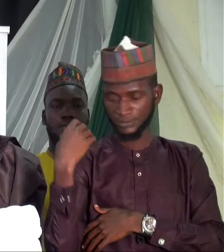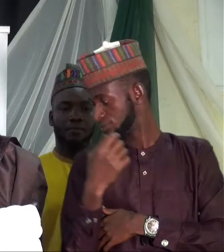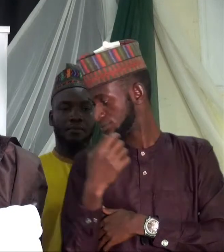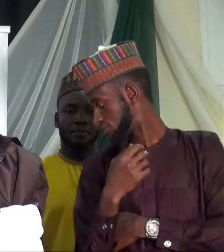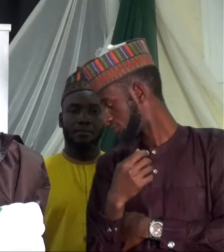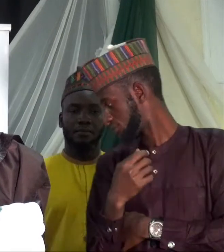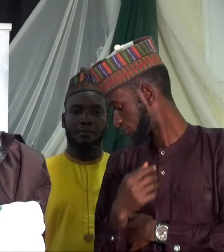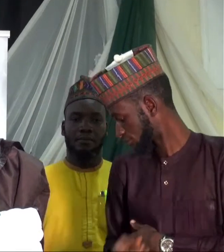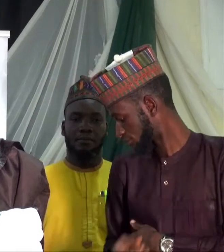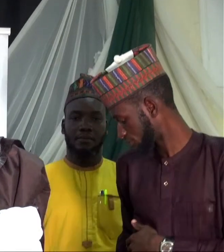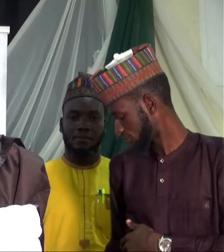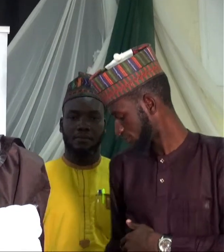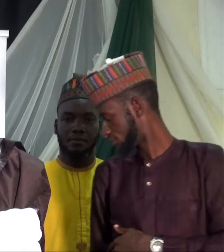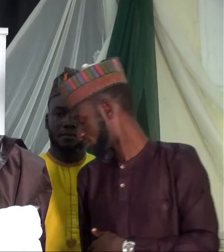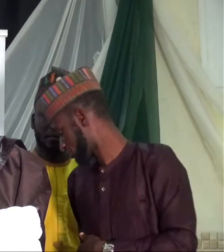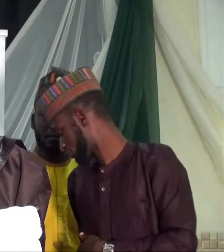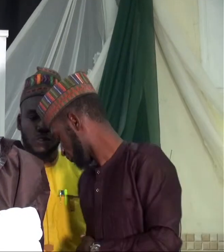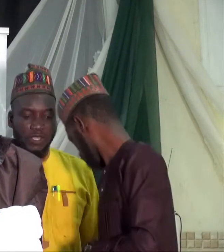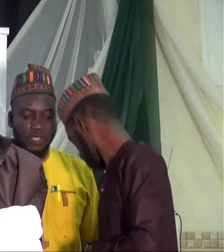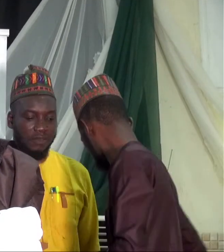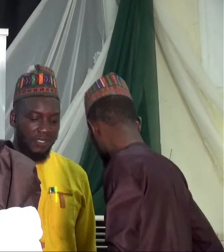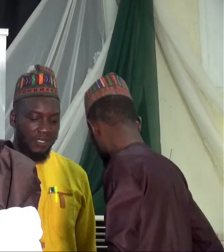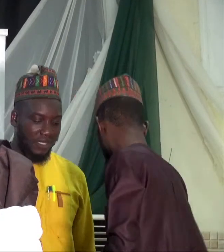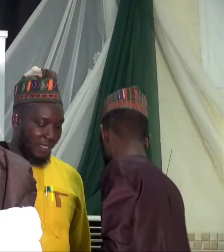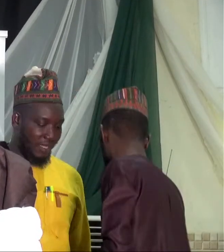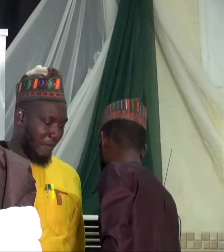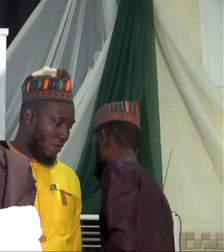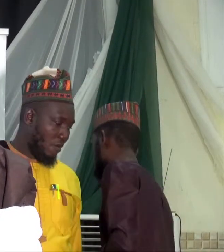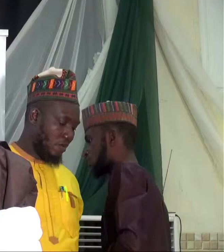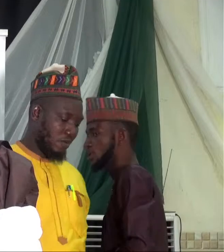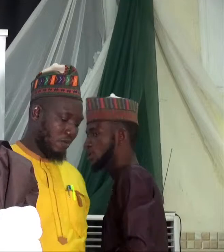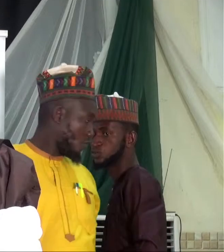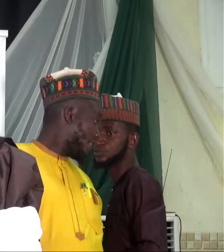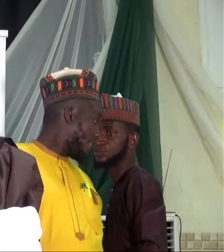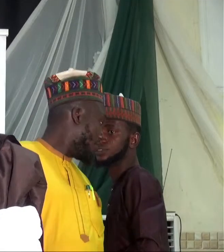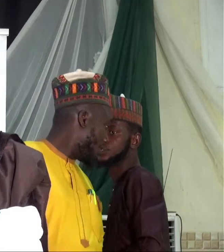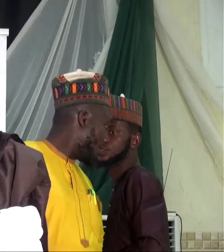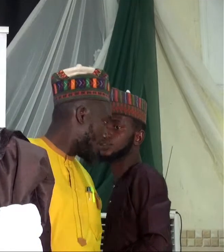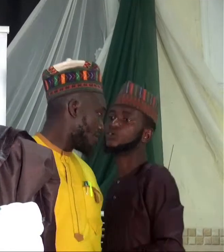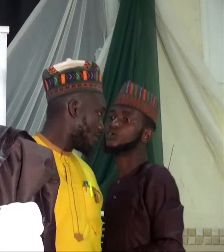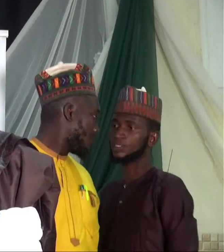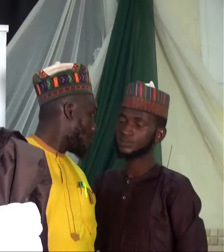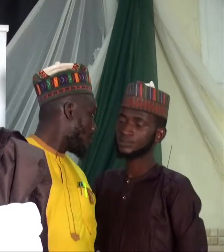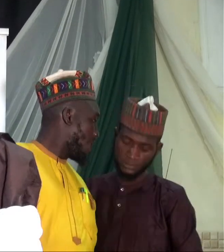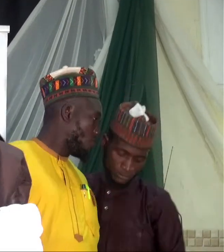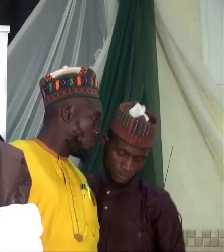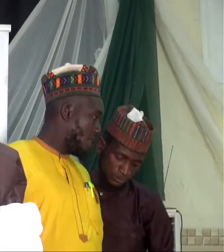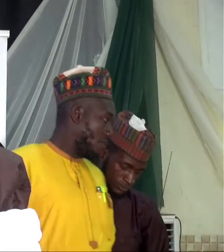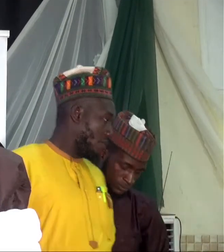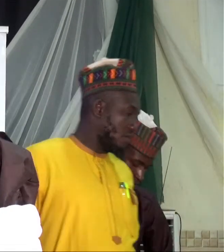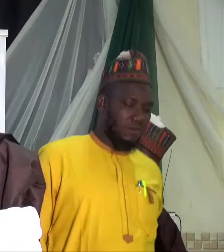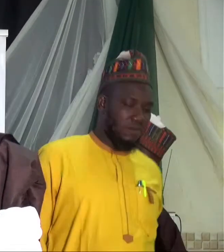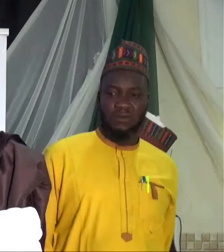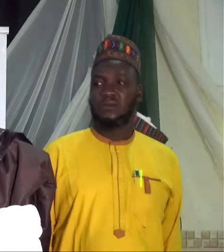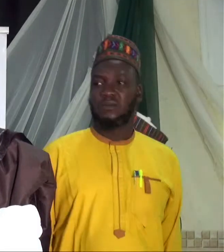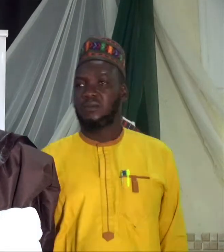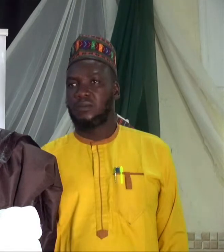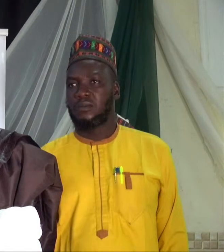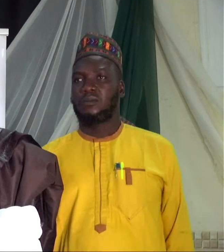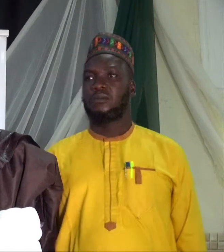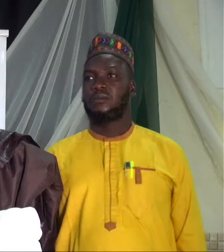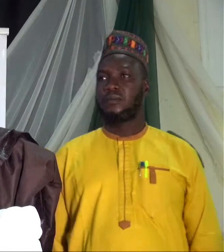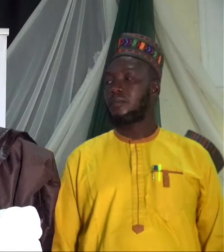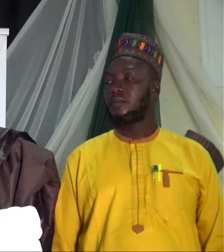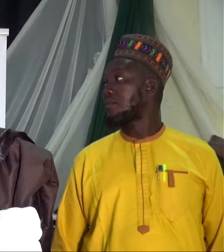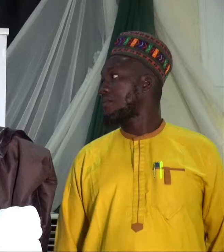is Dr. Afis Adeniyi, the representative of OCF chairman in Oyo State here. You